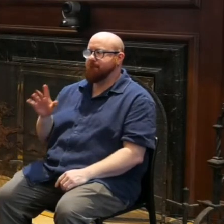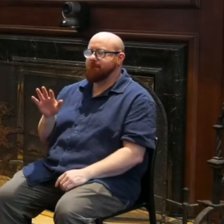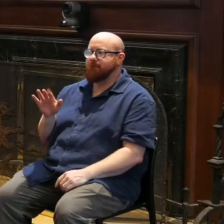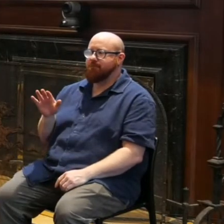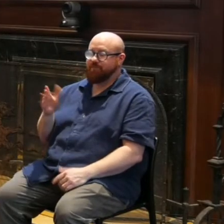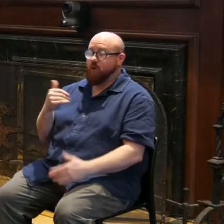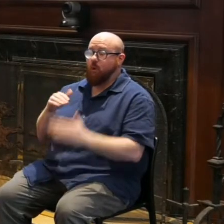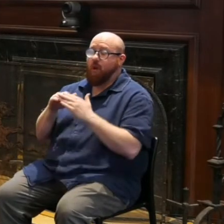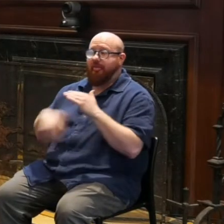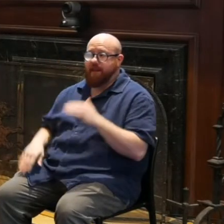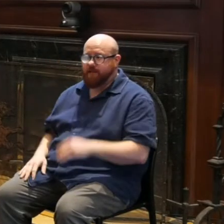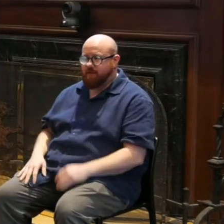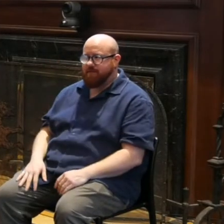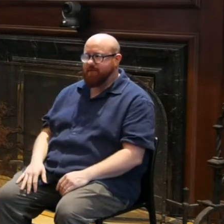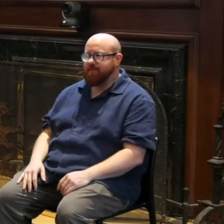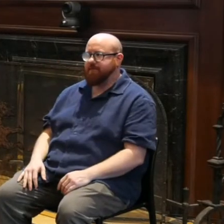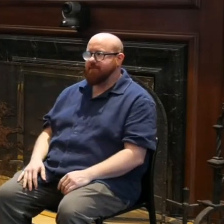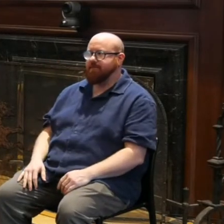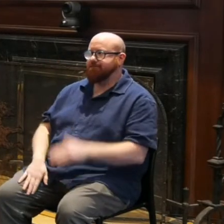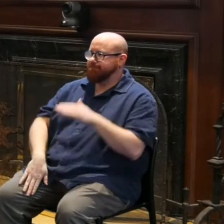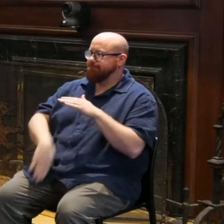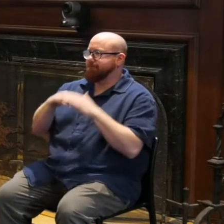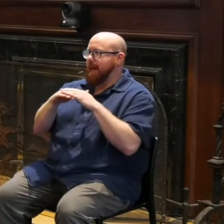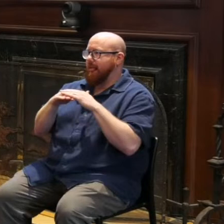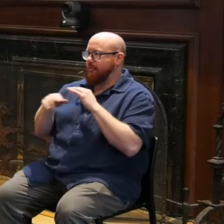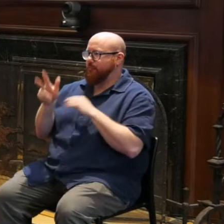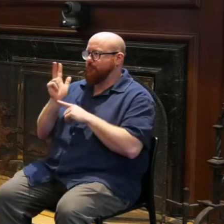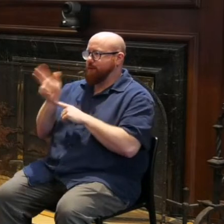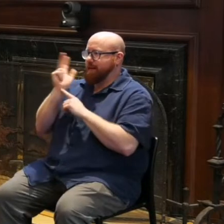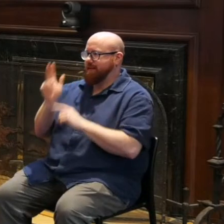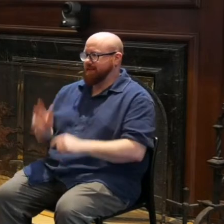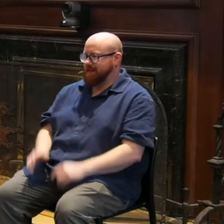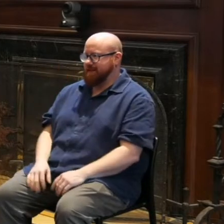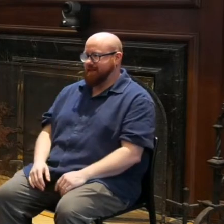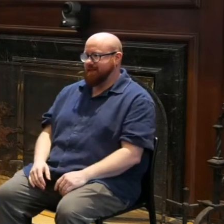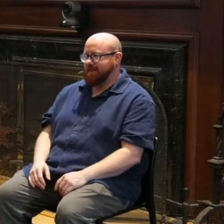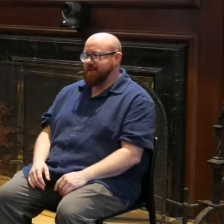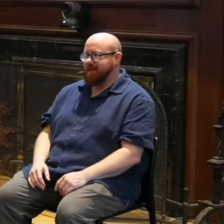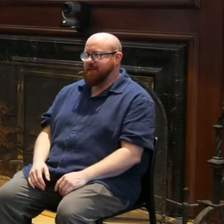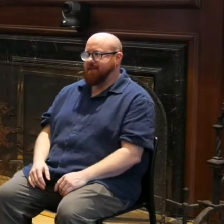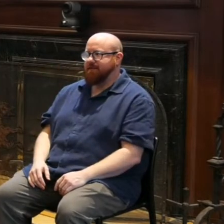or less. You can read 3 minutes or less. This is our rule.